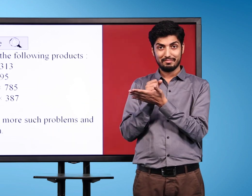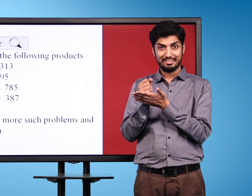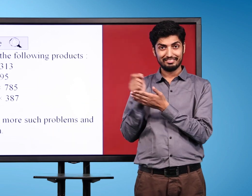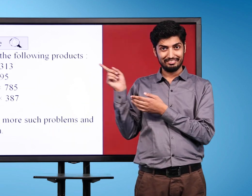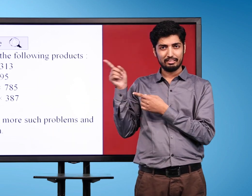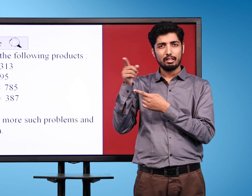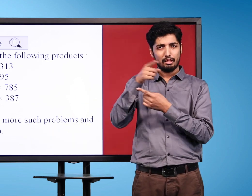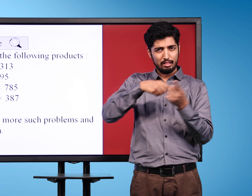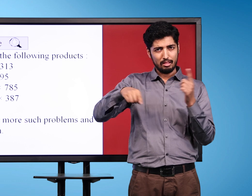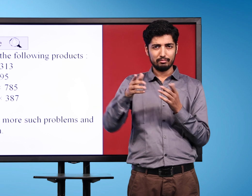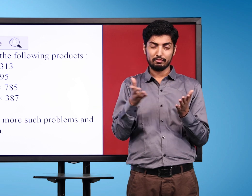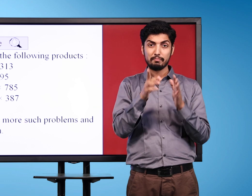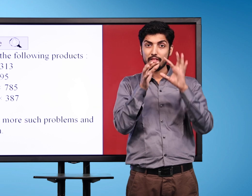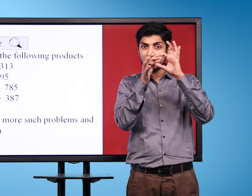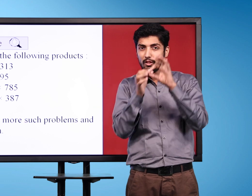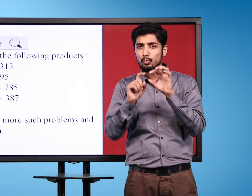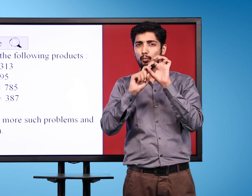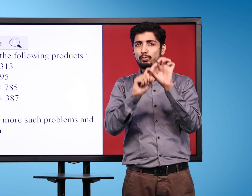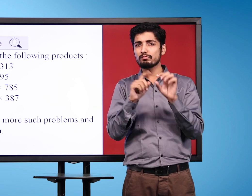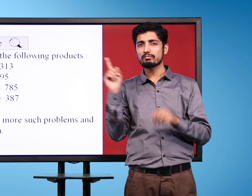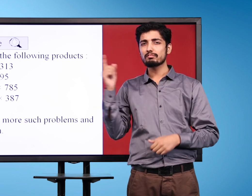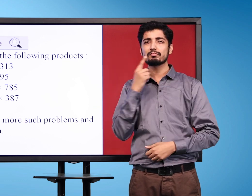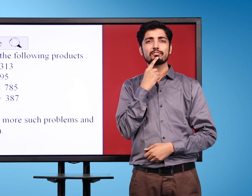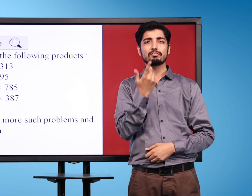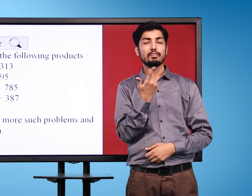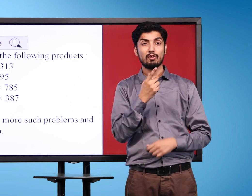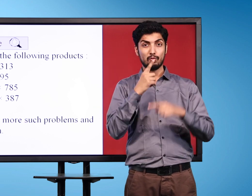Try these. Estimate the following products.